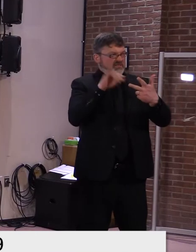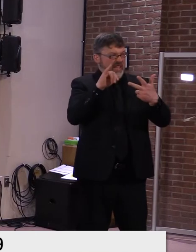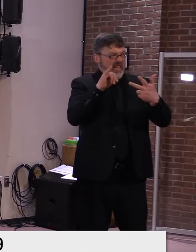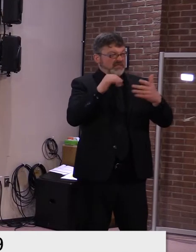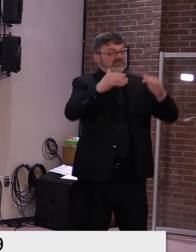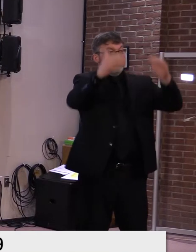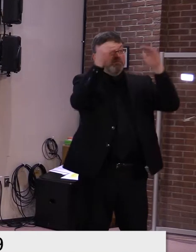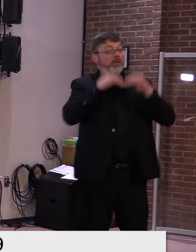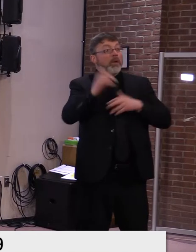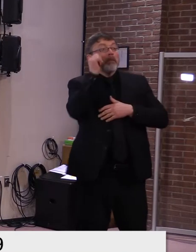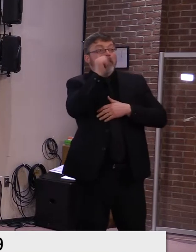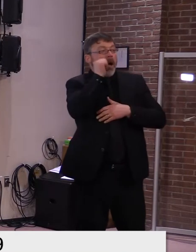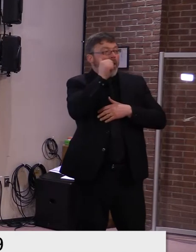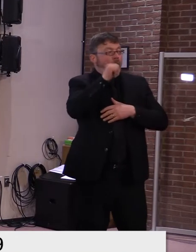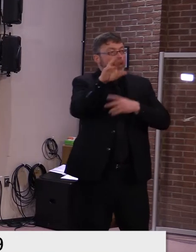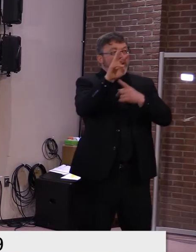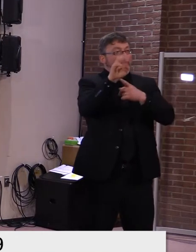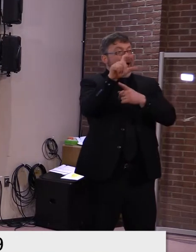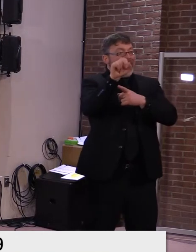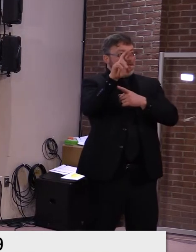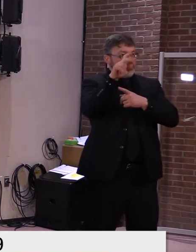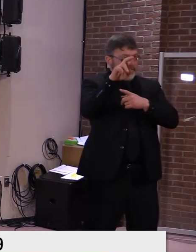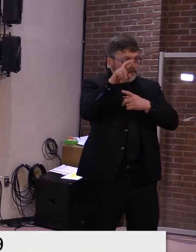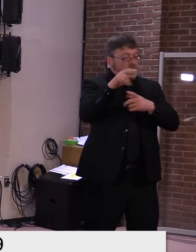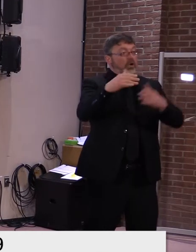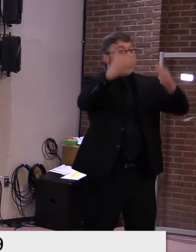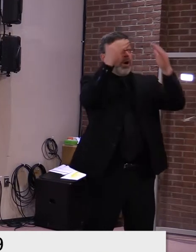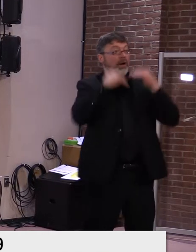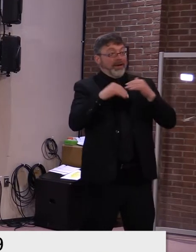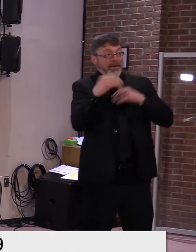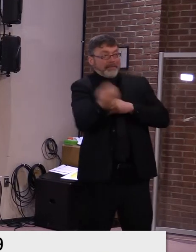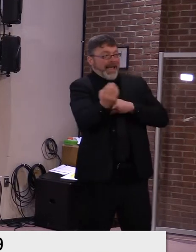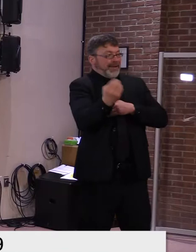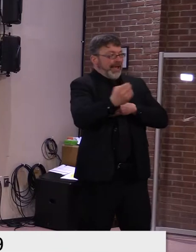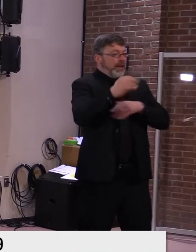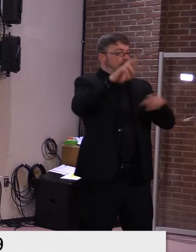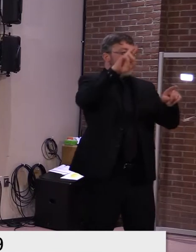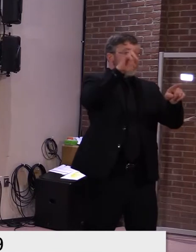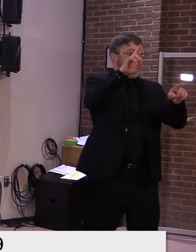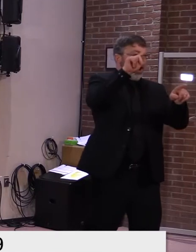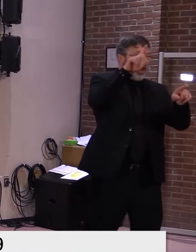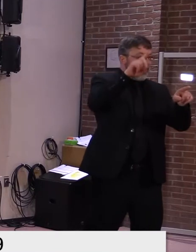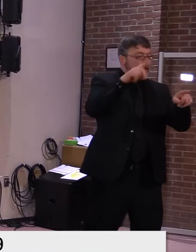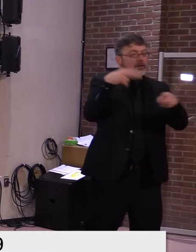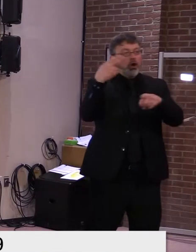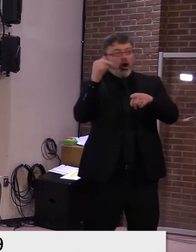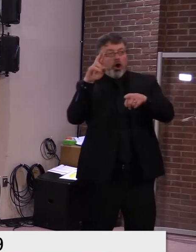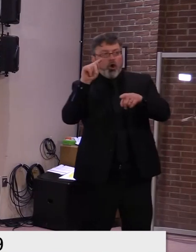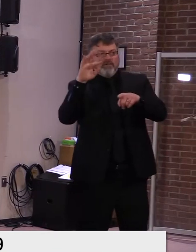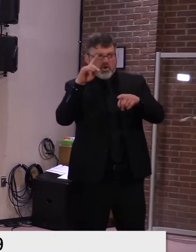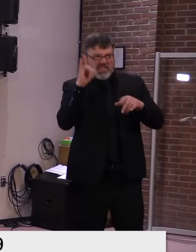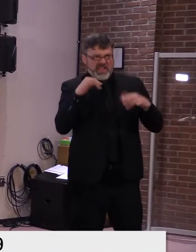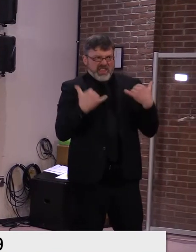March 29th. Later today, we'll add clinics in St. Albans, Richford, Montpelier, Newport,